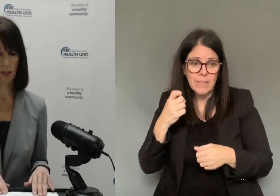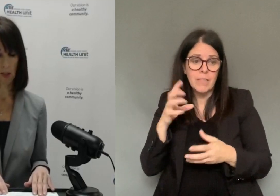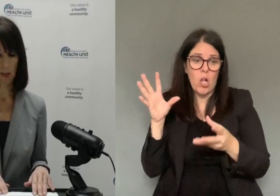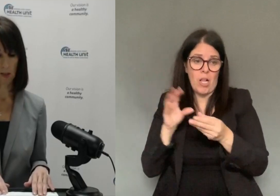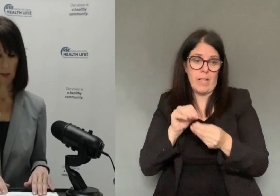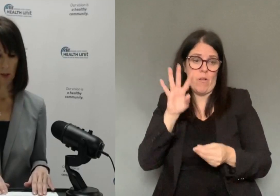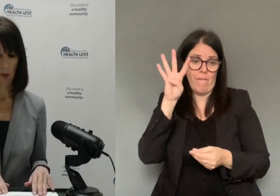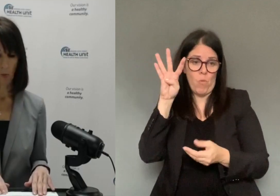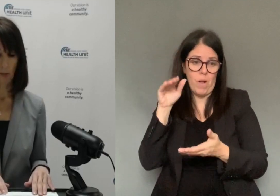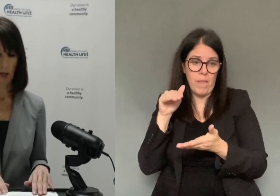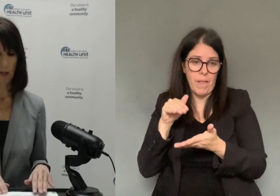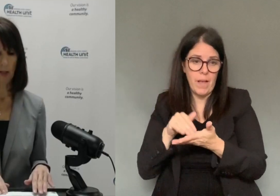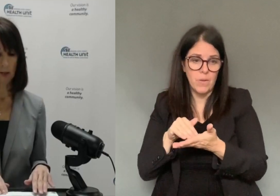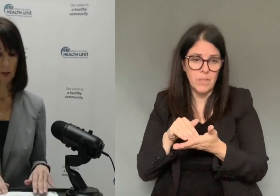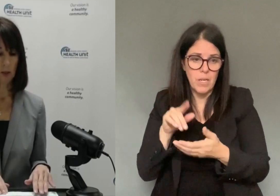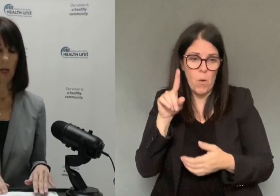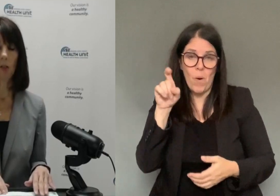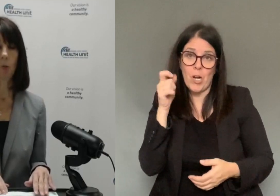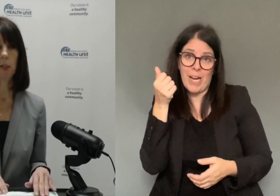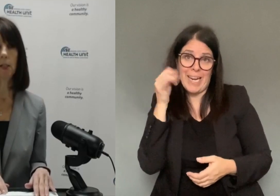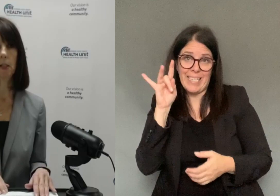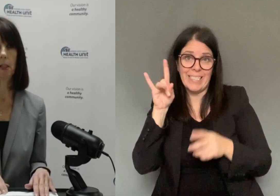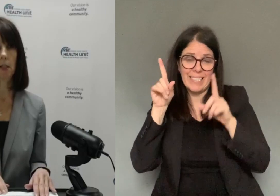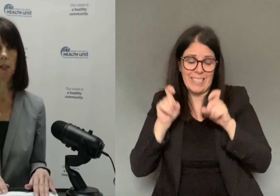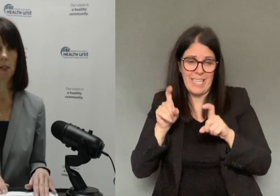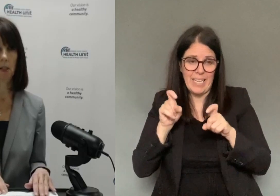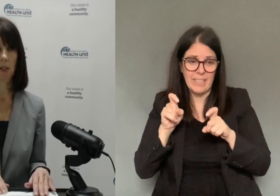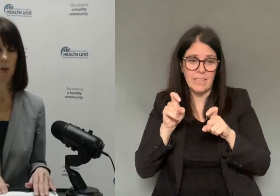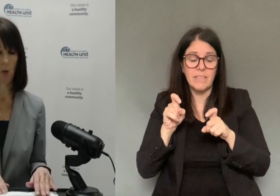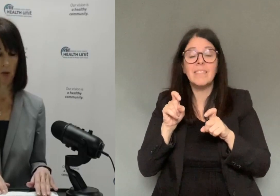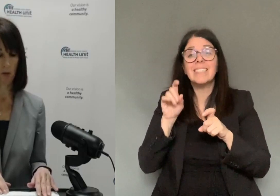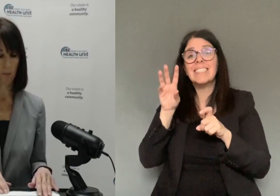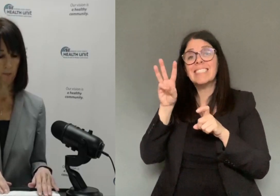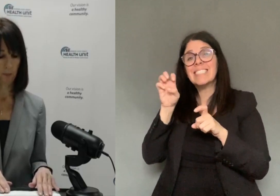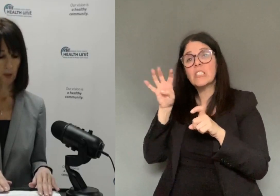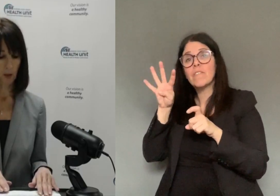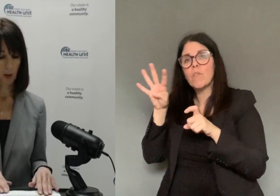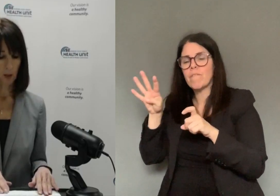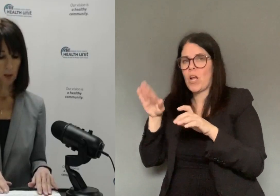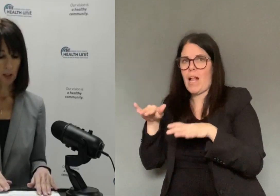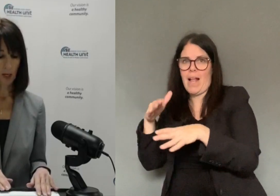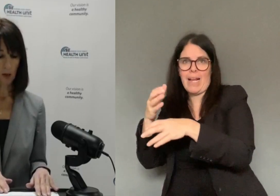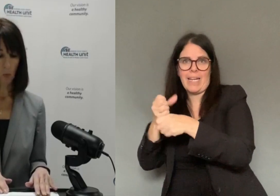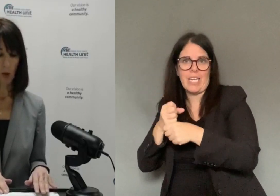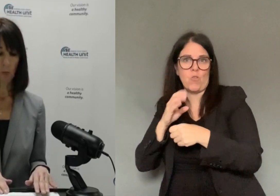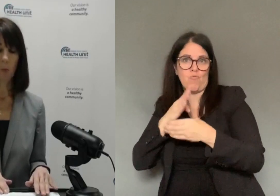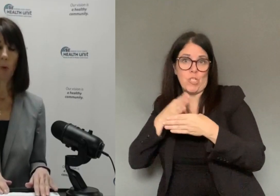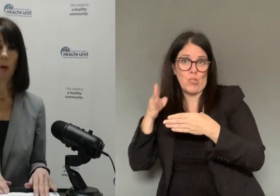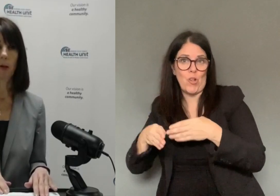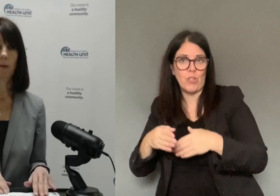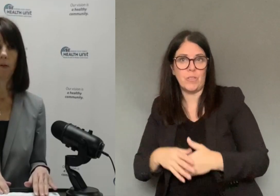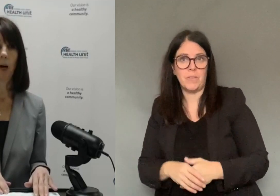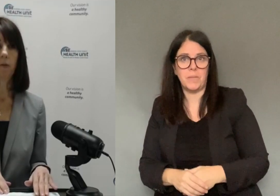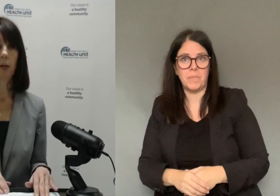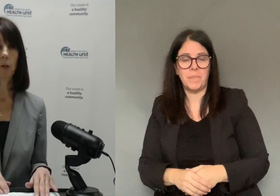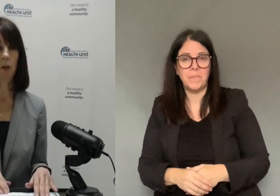33,966 cases, with 8,026 cases in Detroit. Today, we are